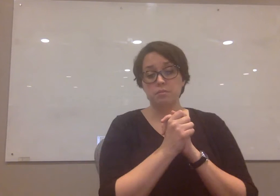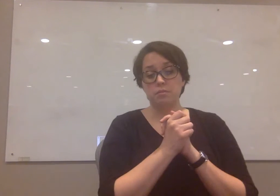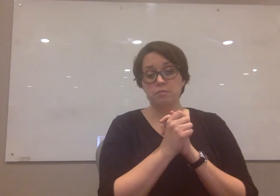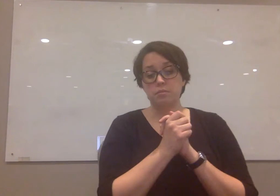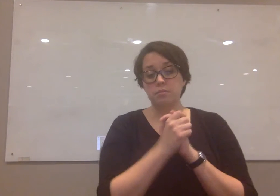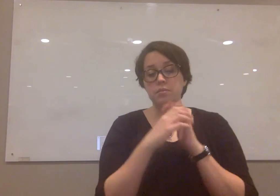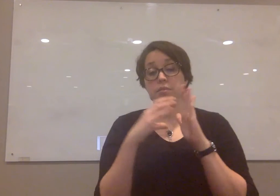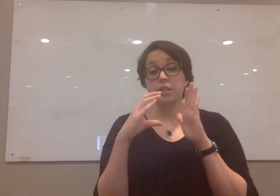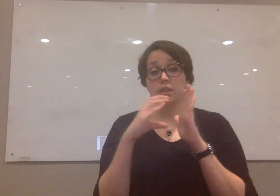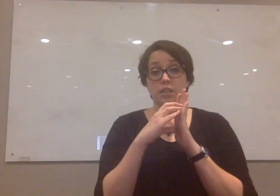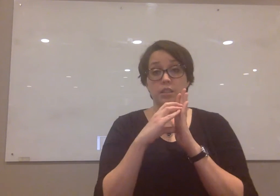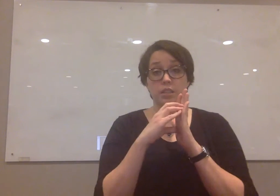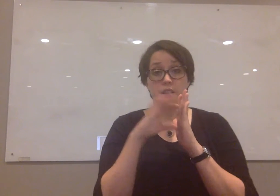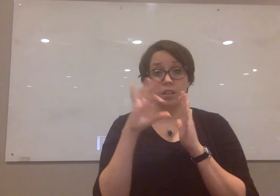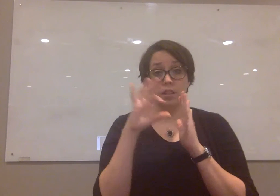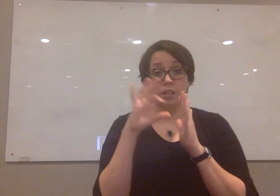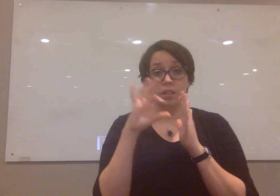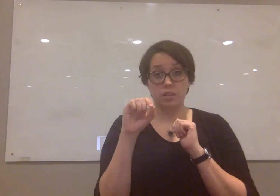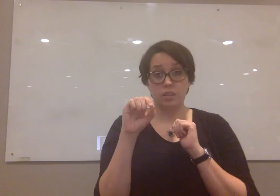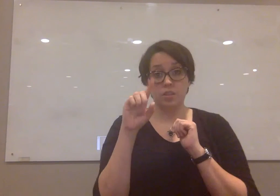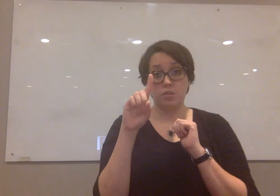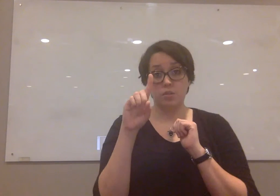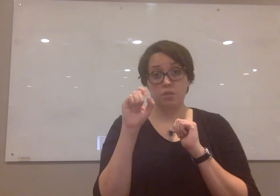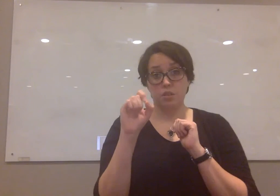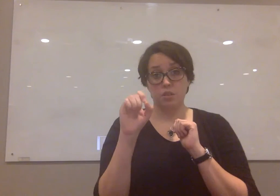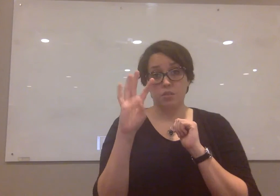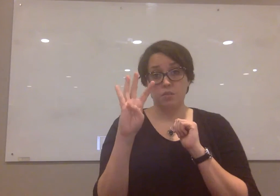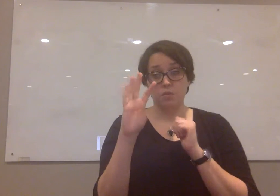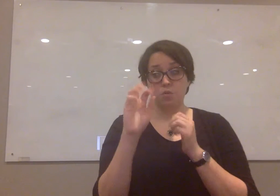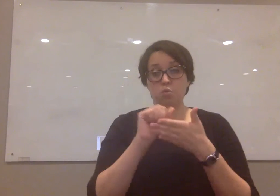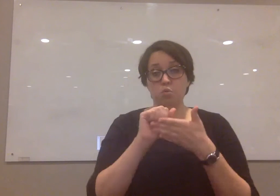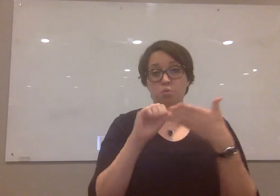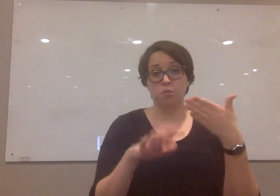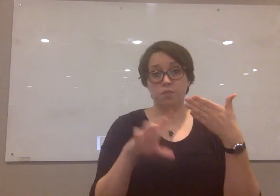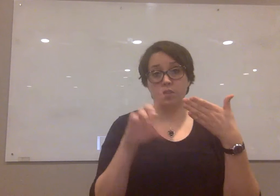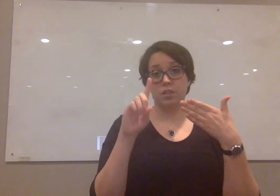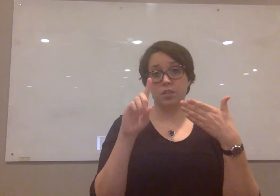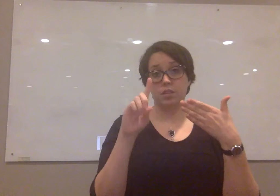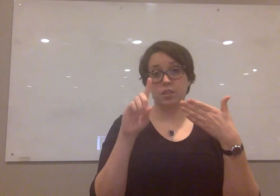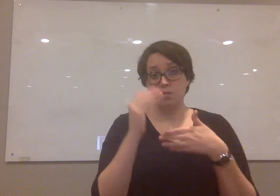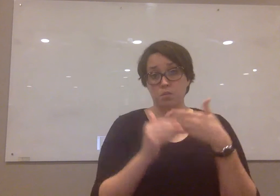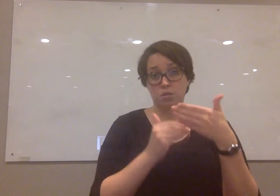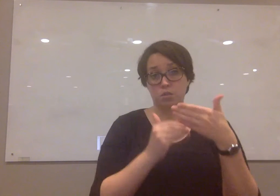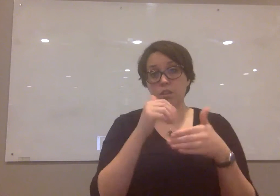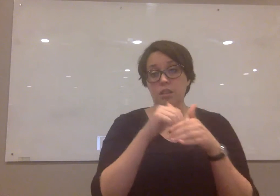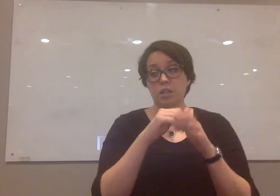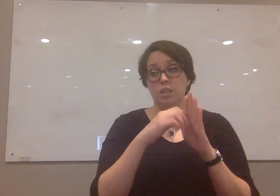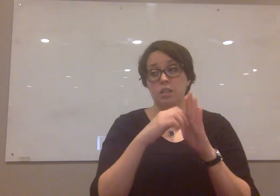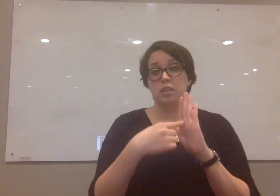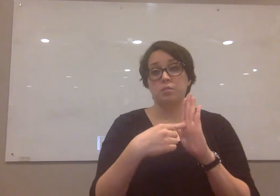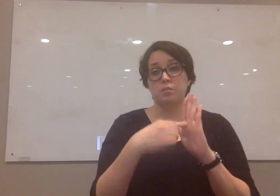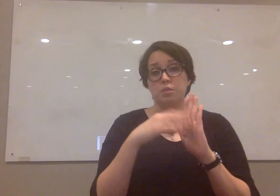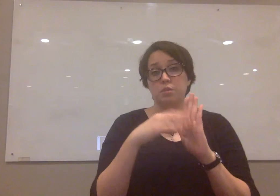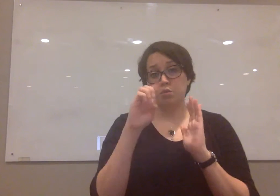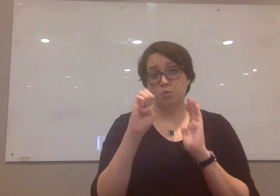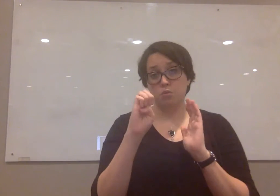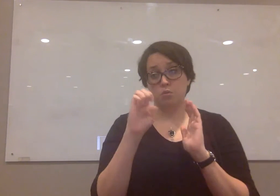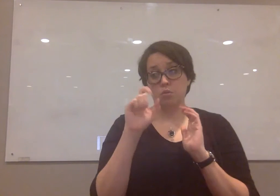section 9.1.4, removing the database process, in the example code listing 9.7 in the choose